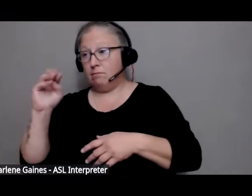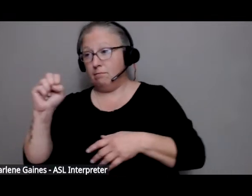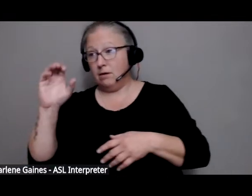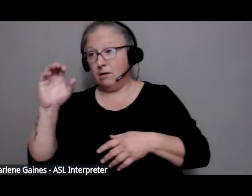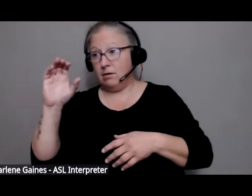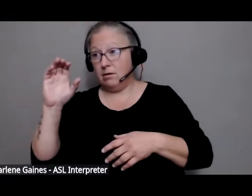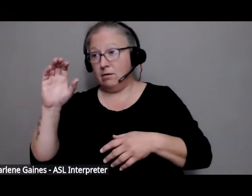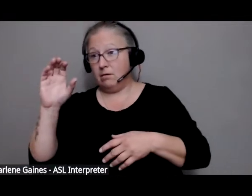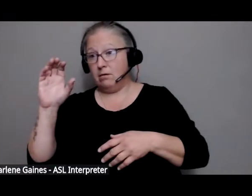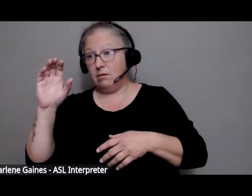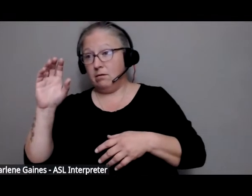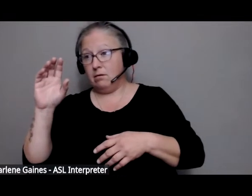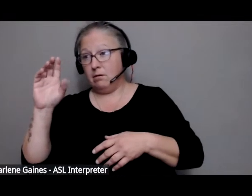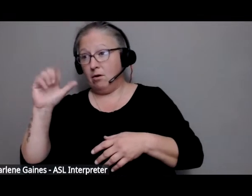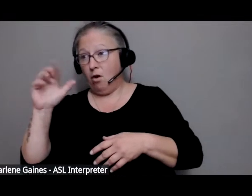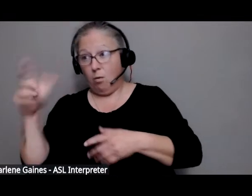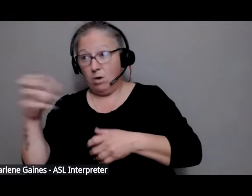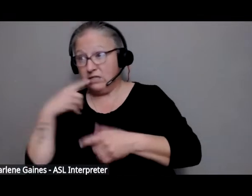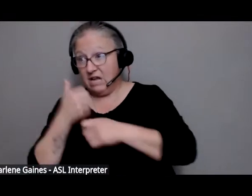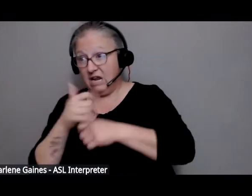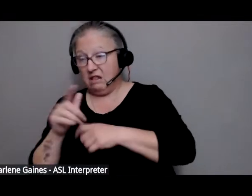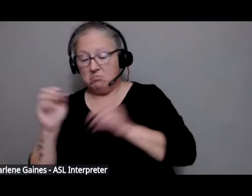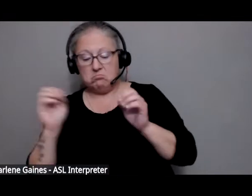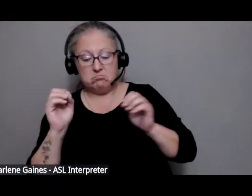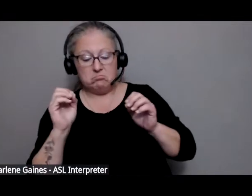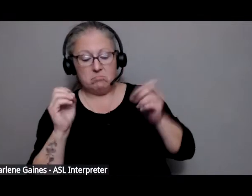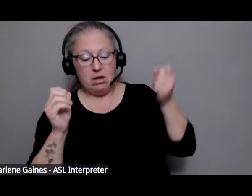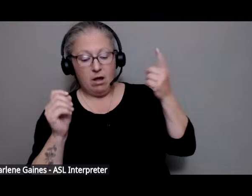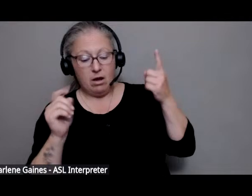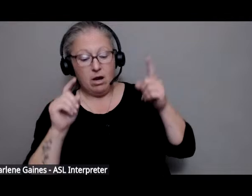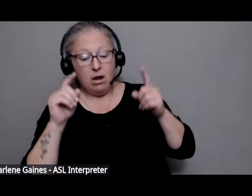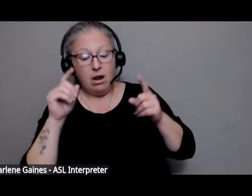it. Are there any comments, questions?